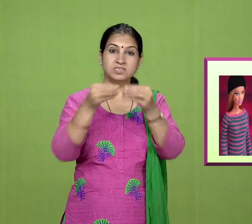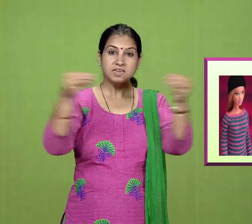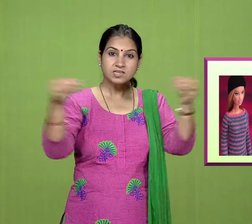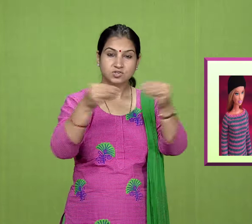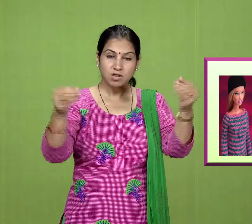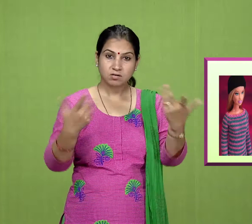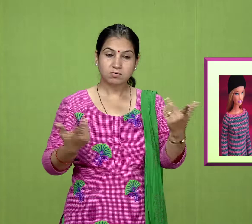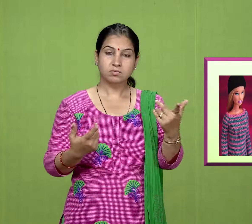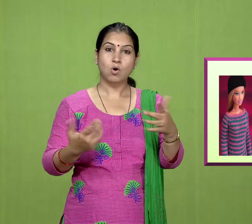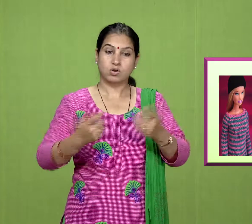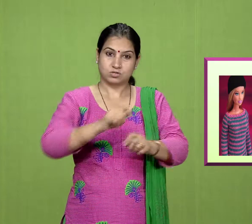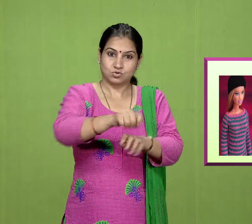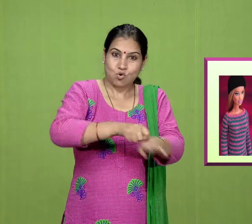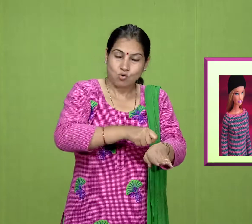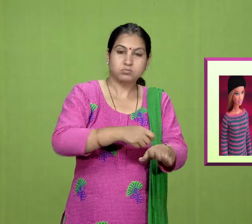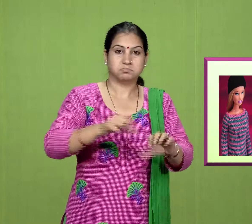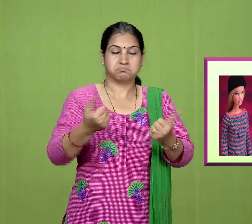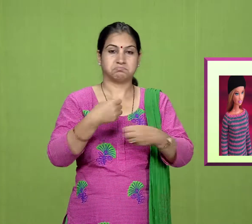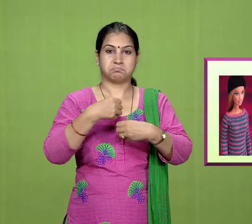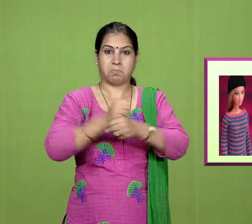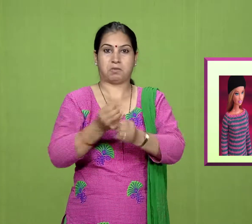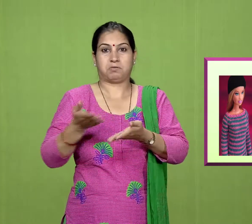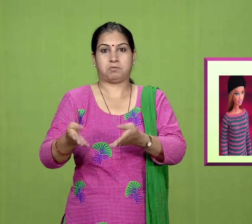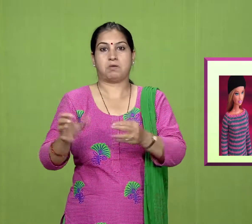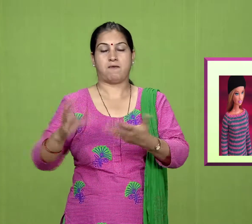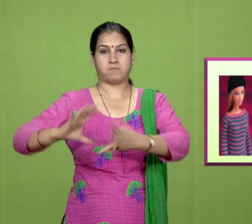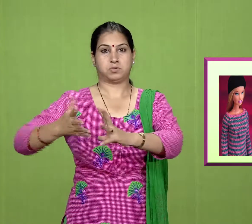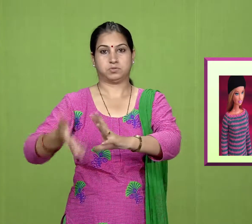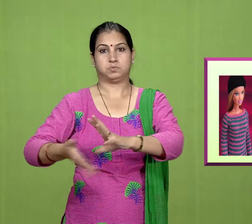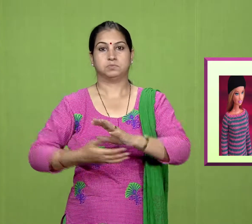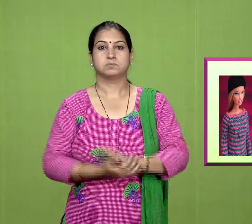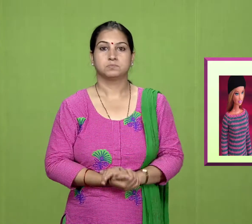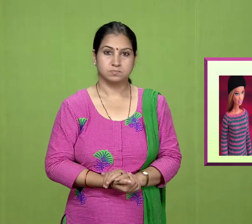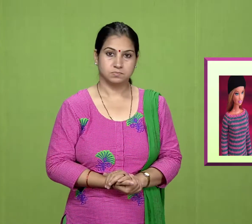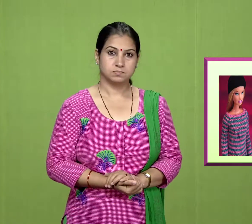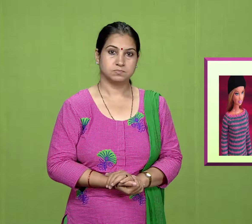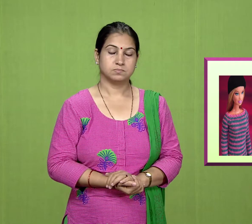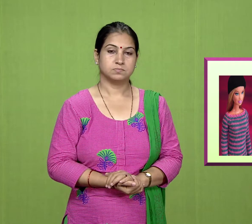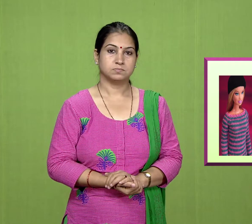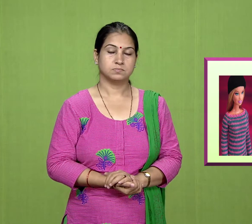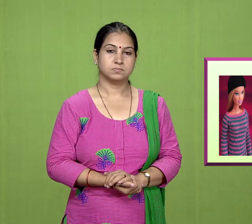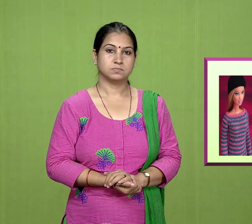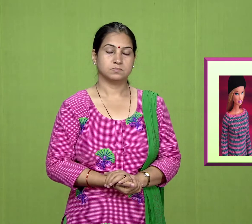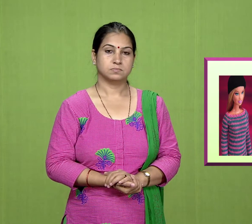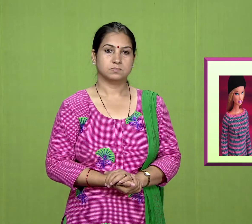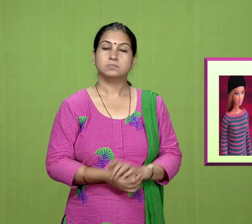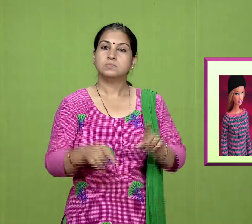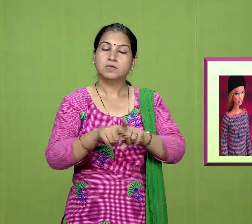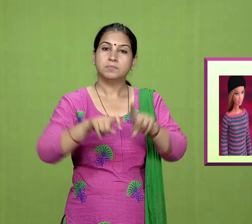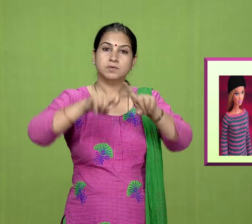t-shirts and socks, etc. Knitted fabrics are used to